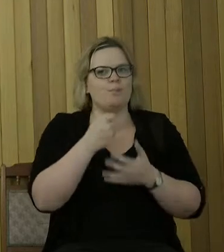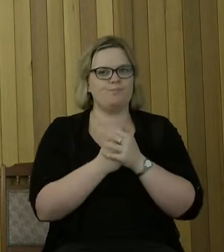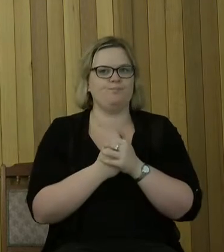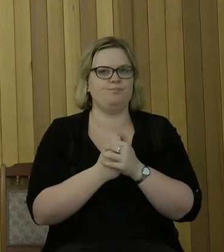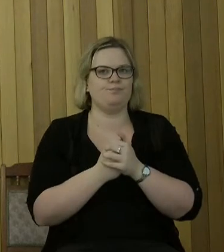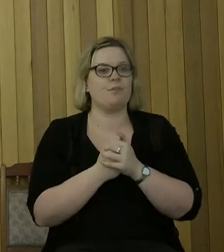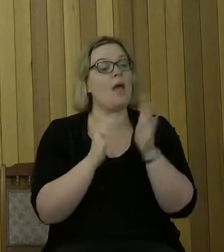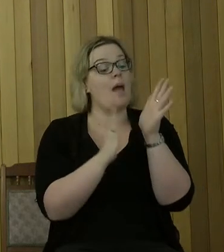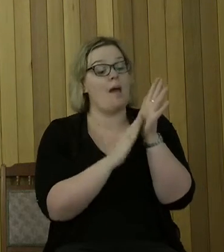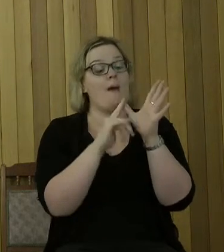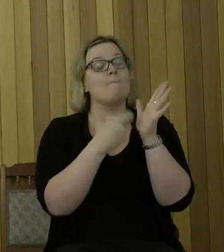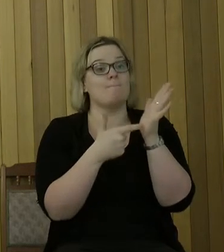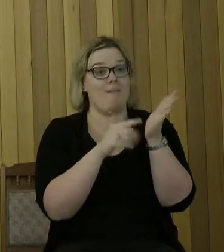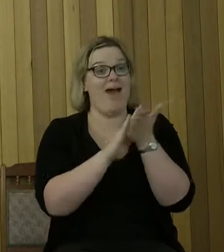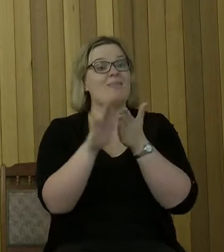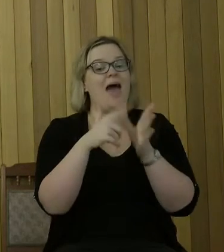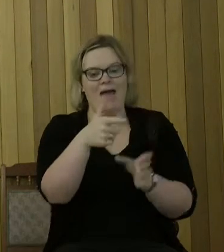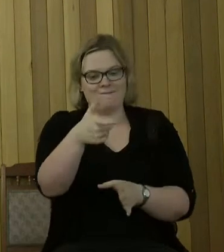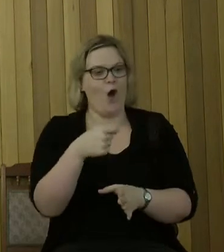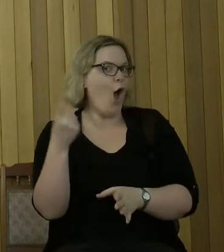Martha opened the door.